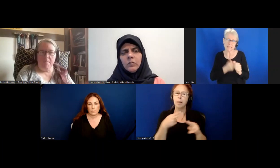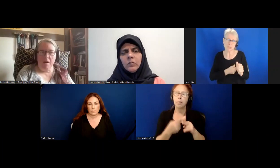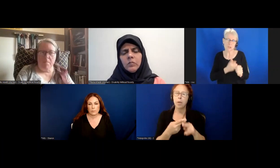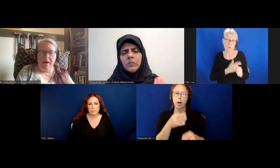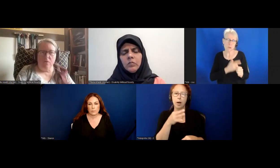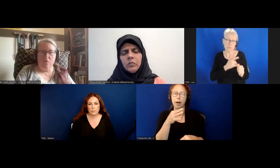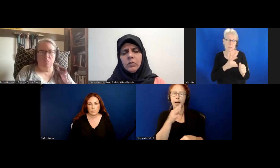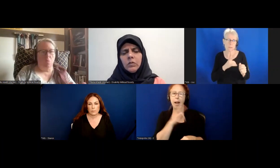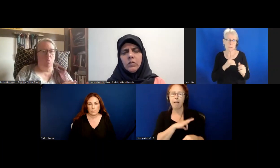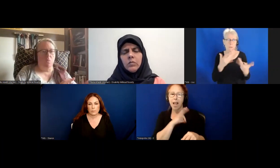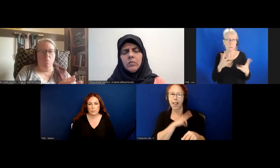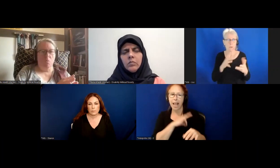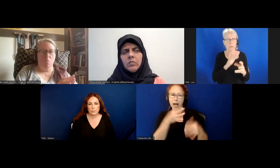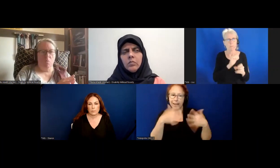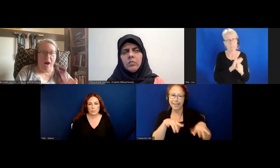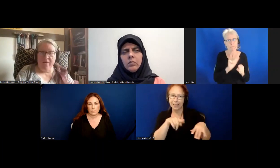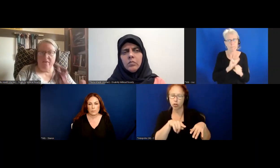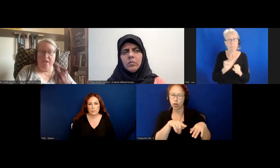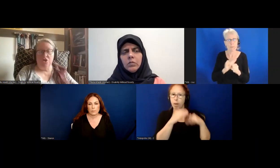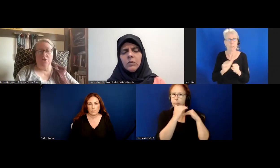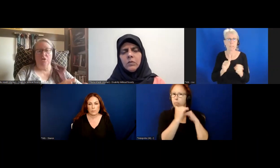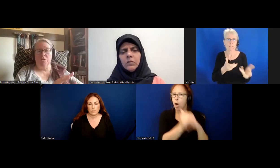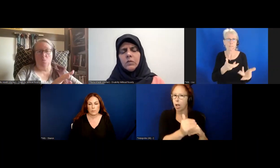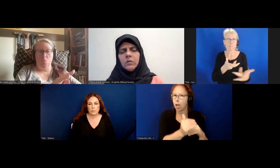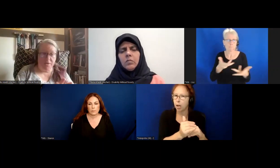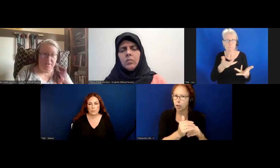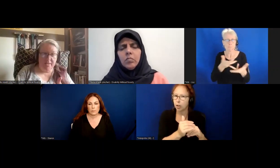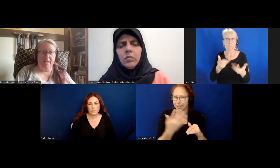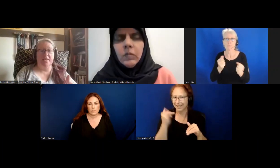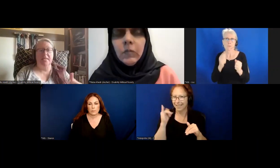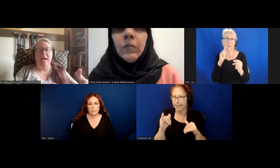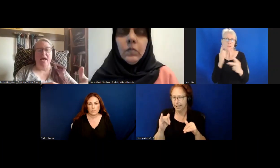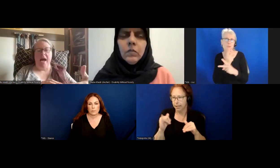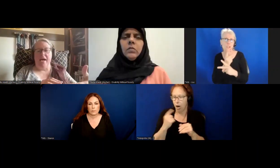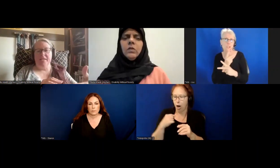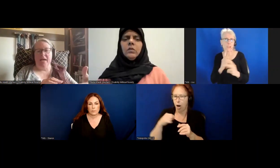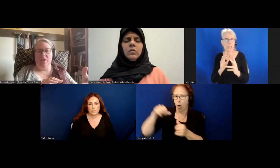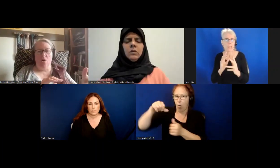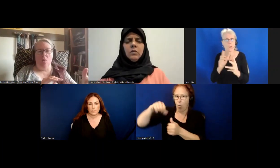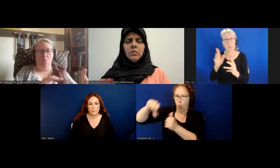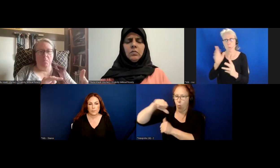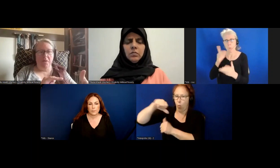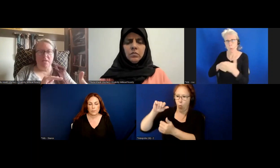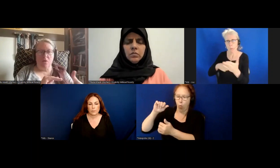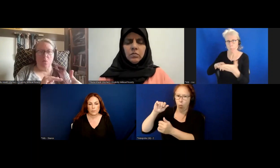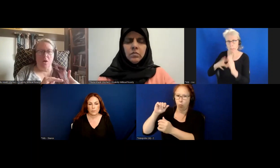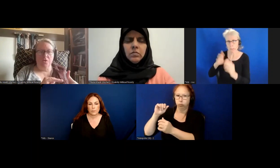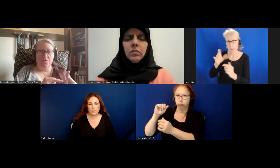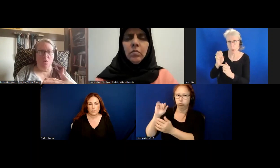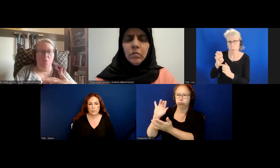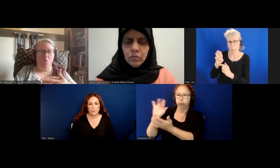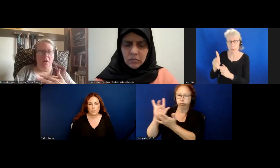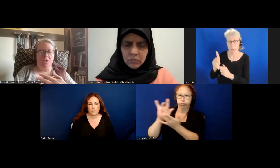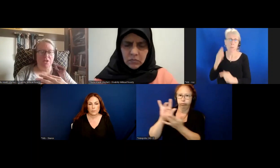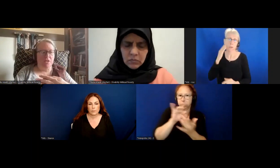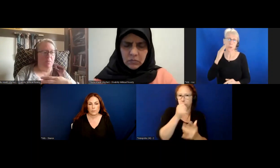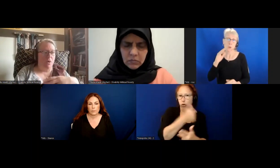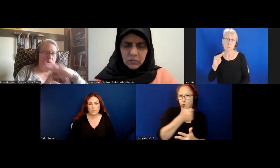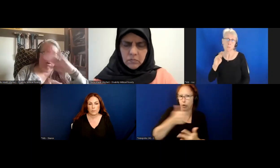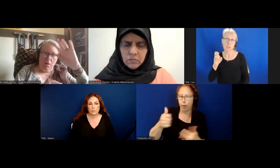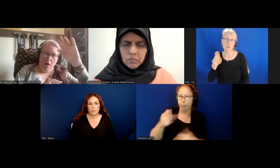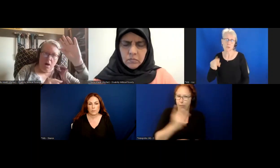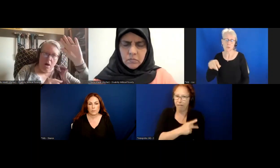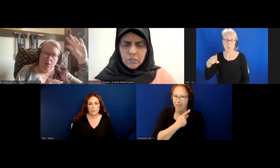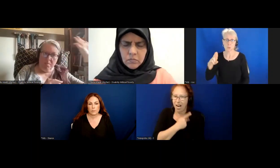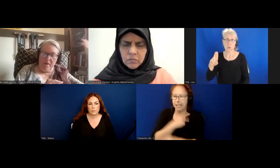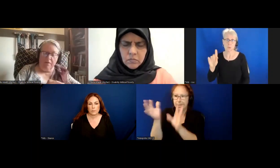talk to them about why they shouldn't and what it is, And I know Minister Qualtrough, when she